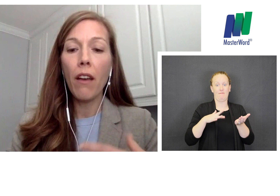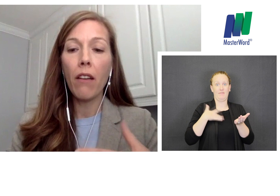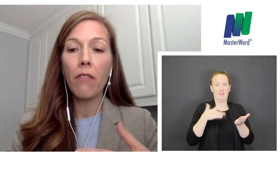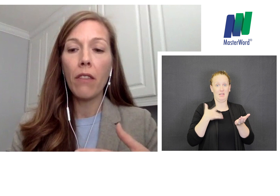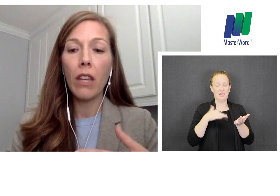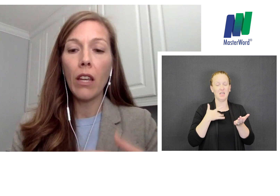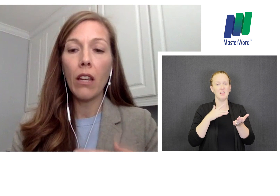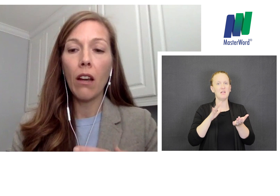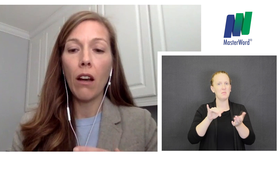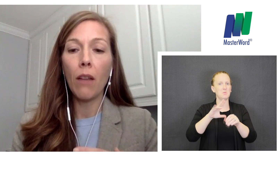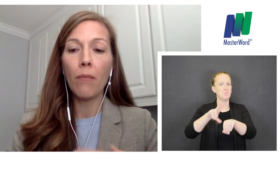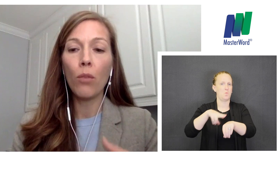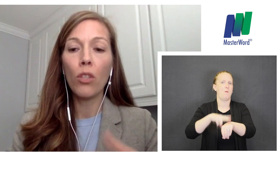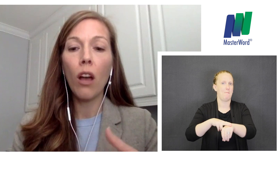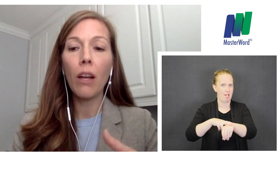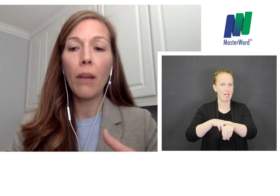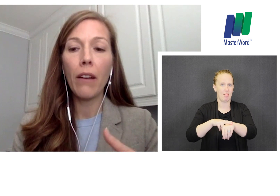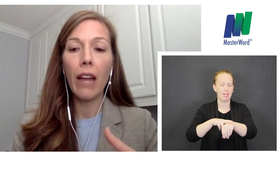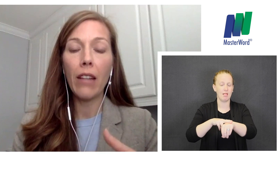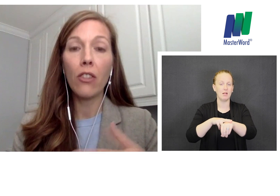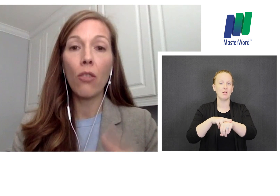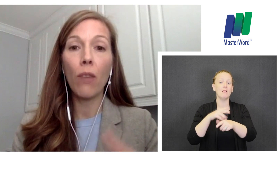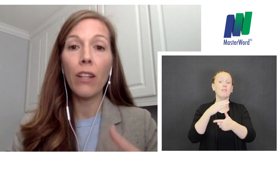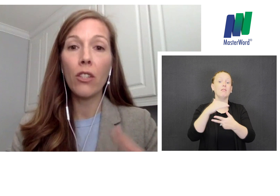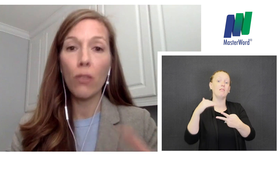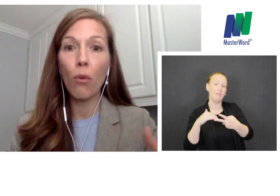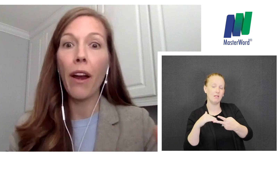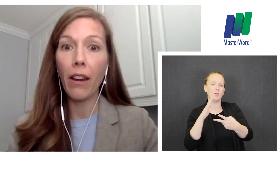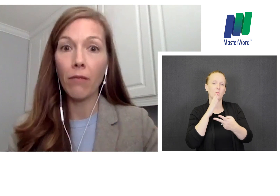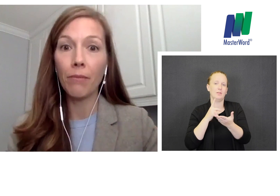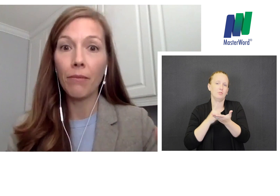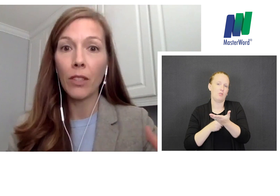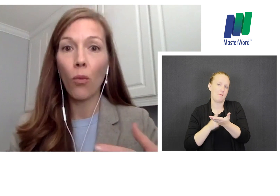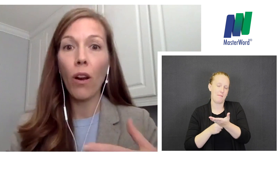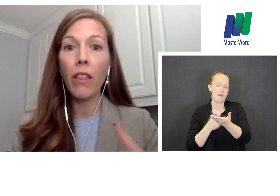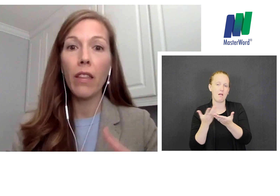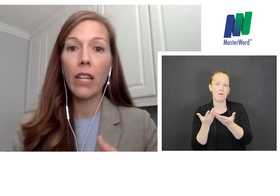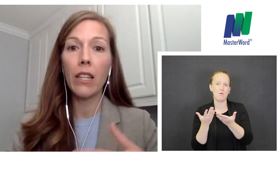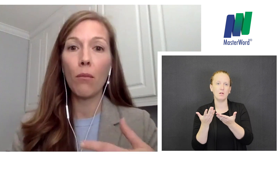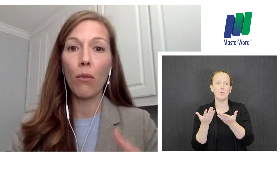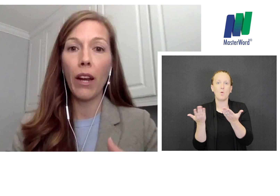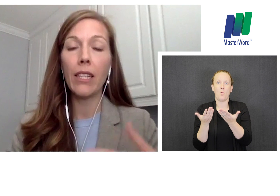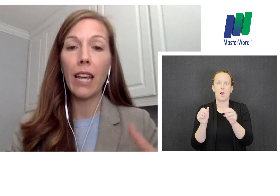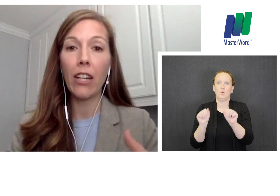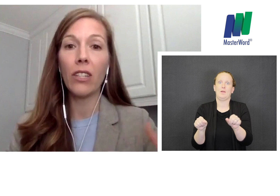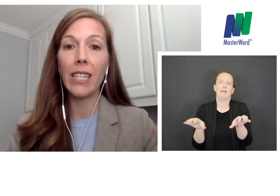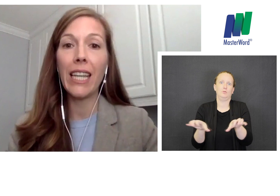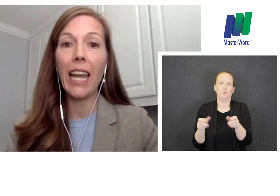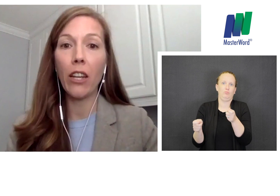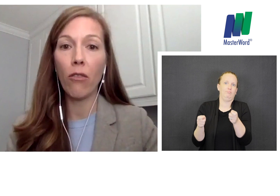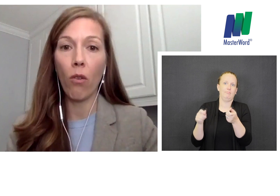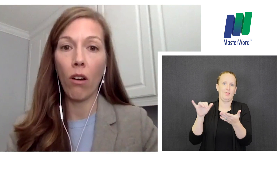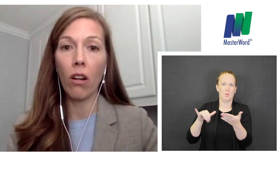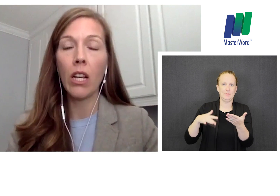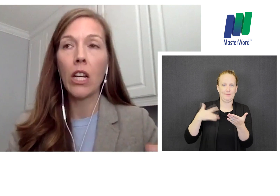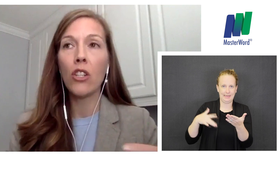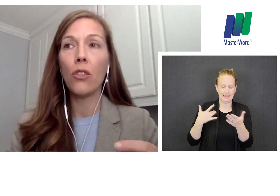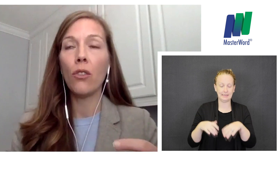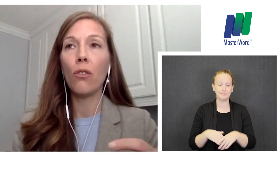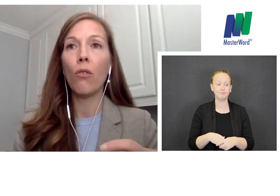one of the, we'll talk about it as threats to the brain. So one of the things that the brain is actually scanning